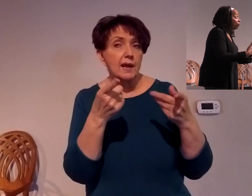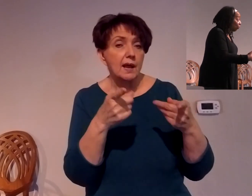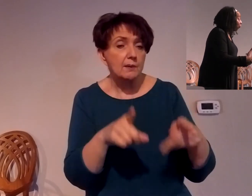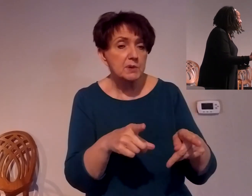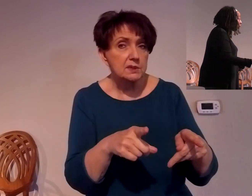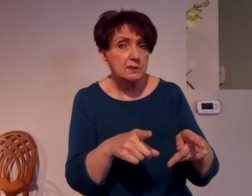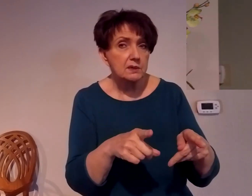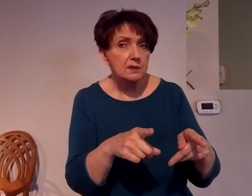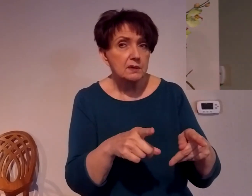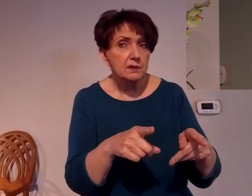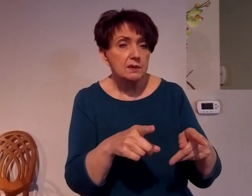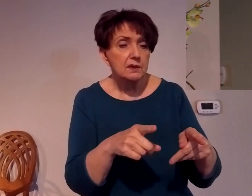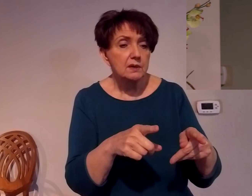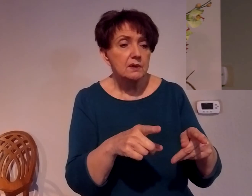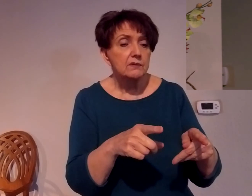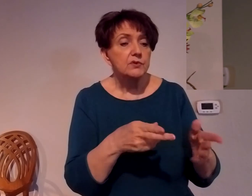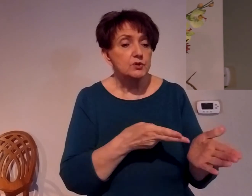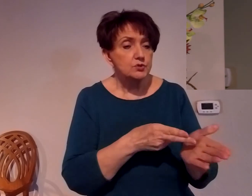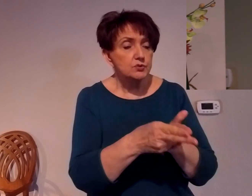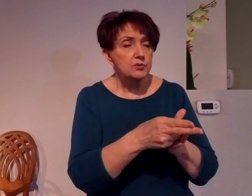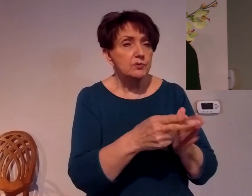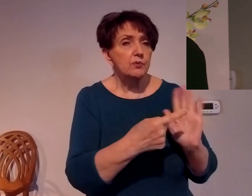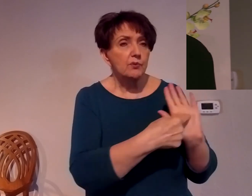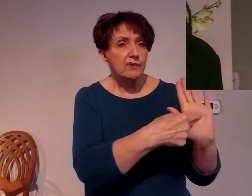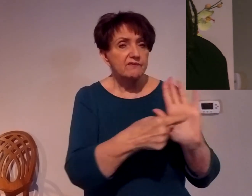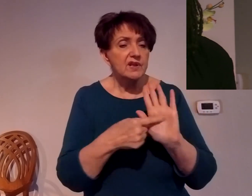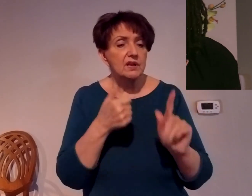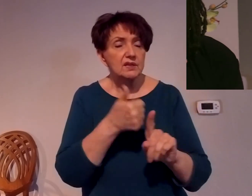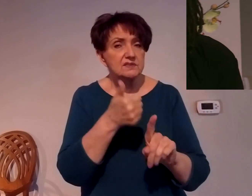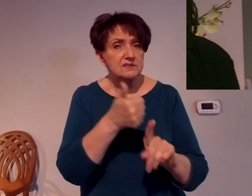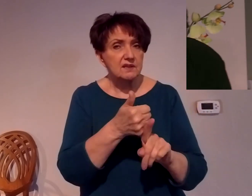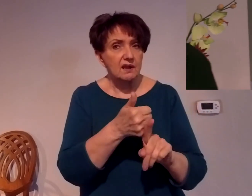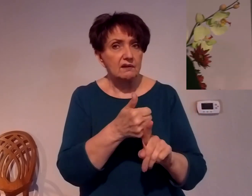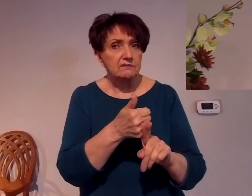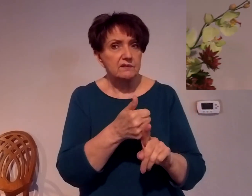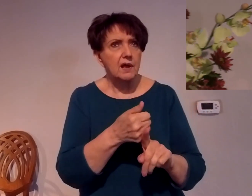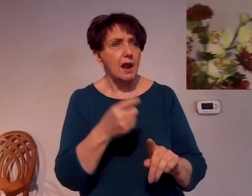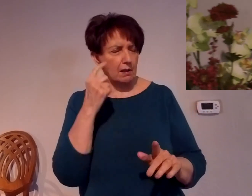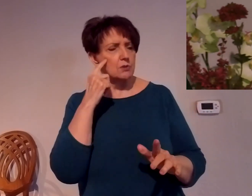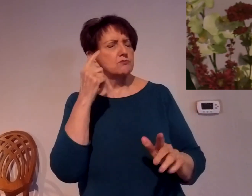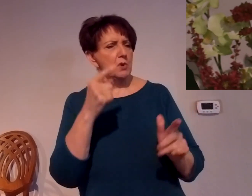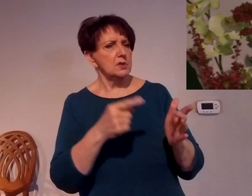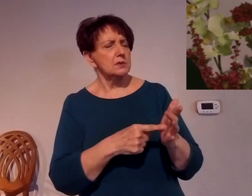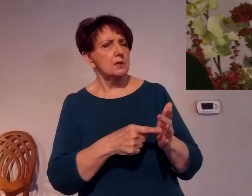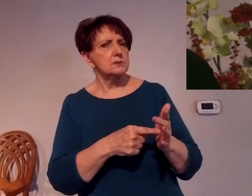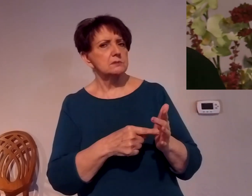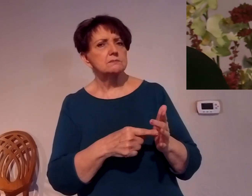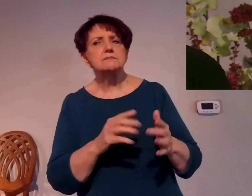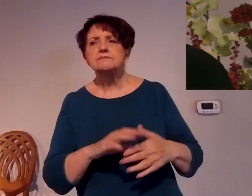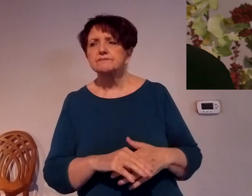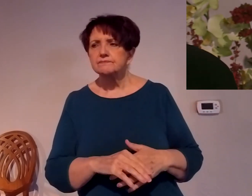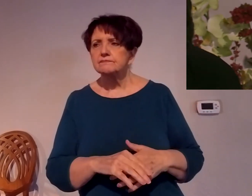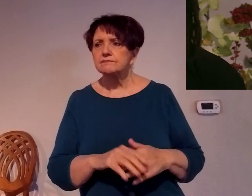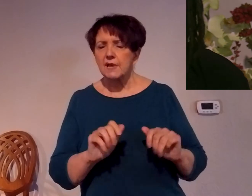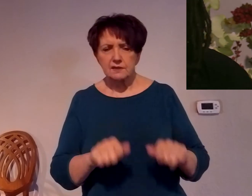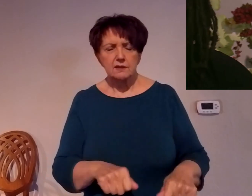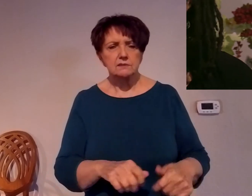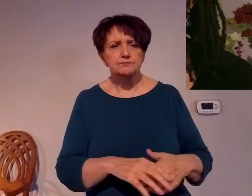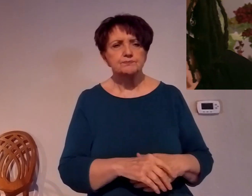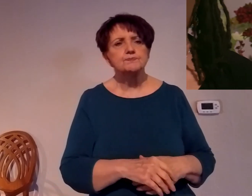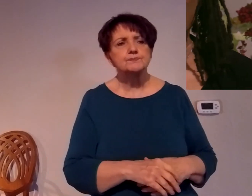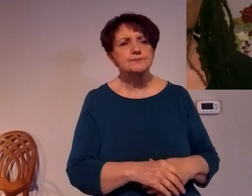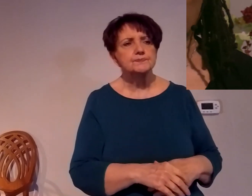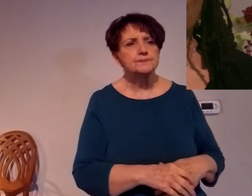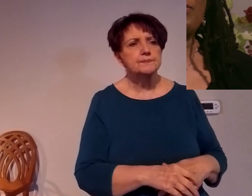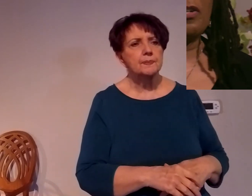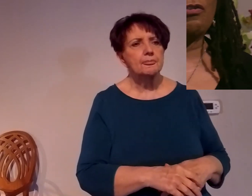the truth to reveal itself in ways that I can recognize. So a treatment is,